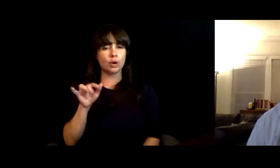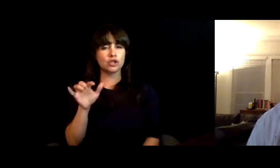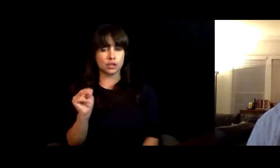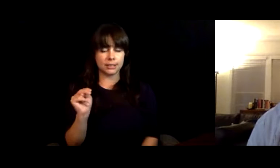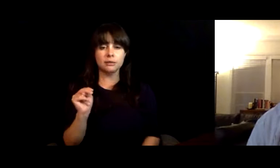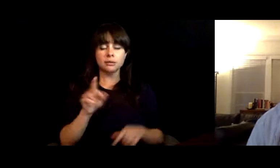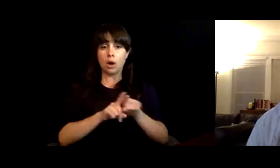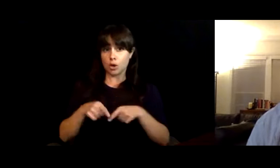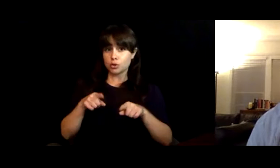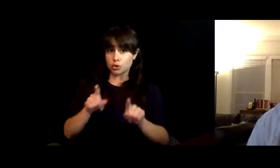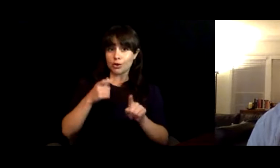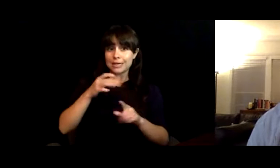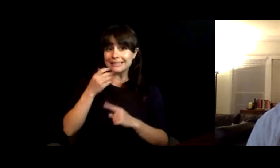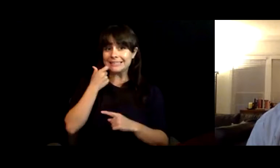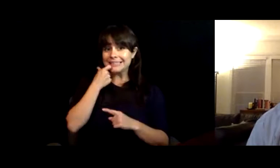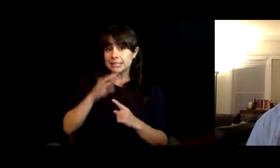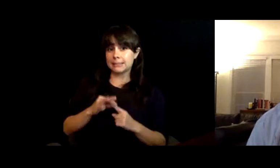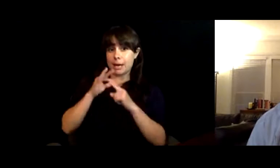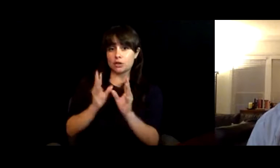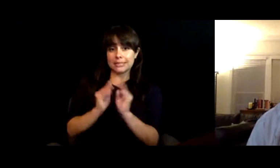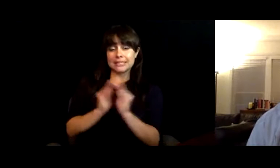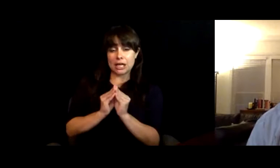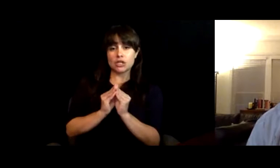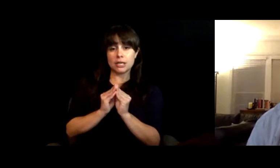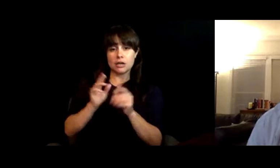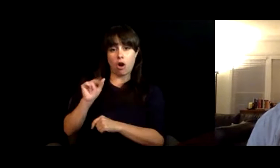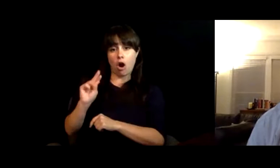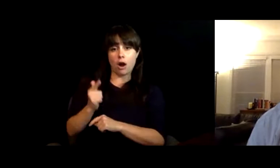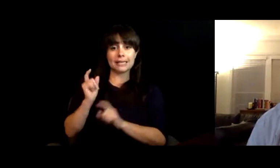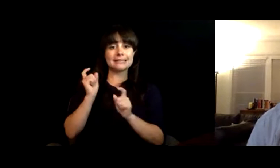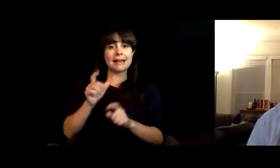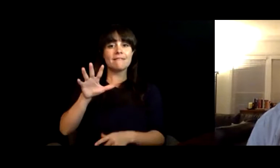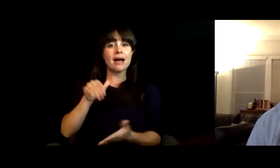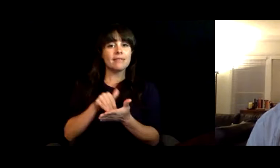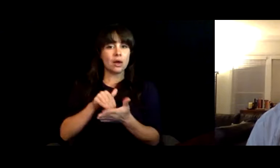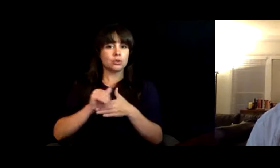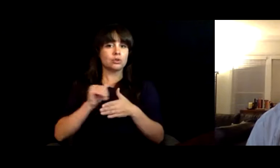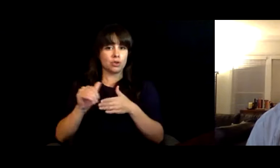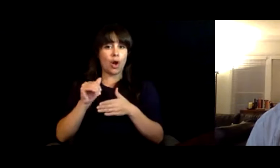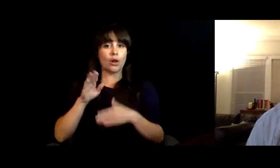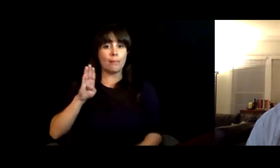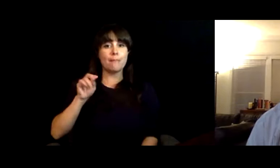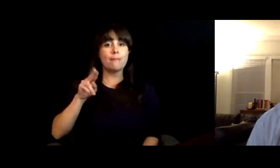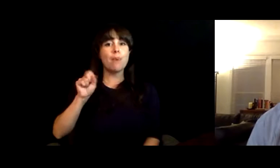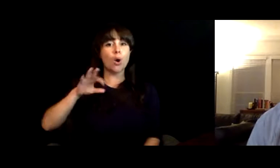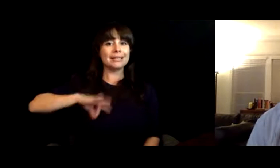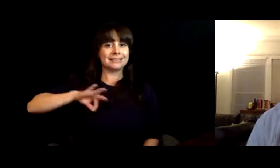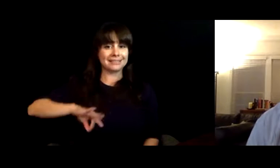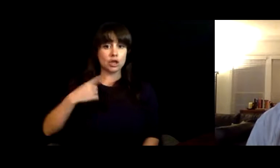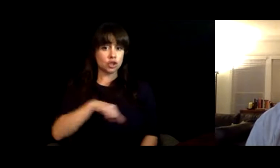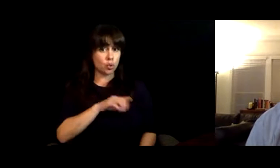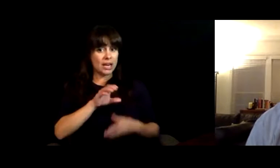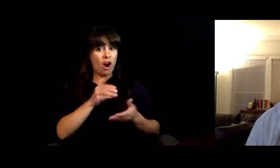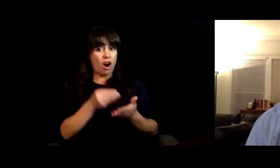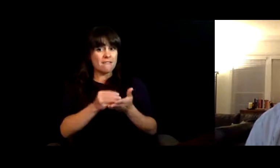special session in August, we gave them a $5,000 bonus. So we are funding the police, and we're doing